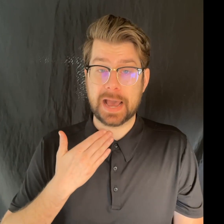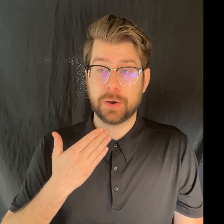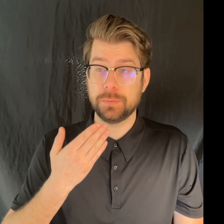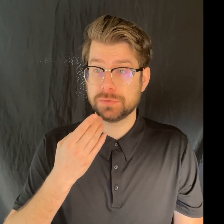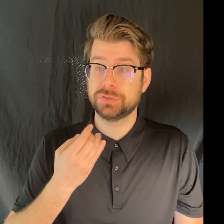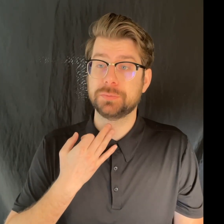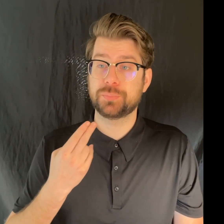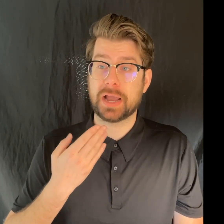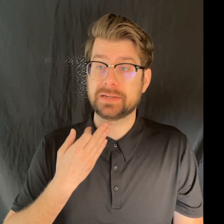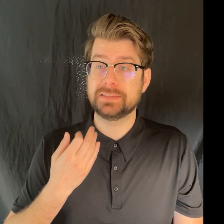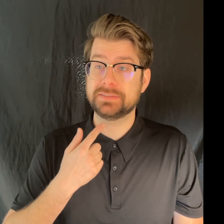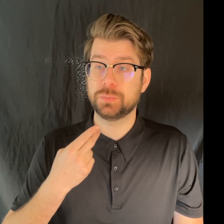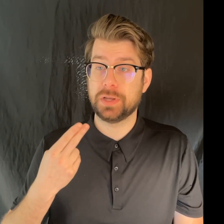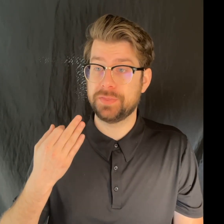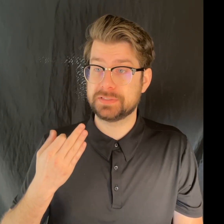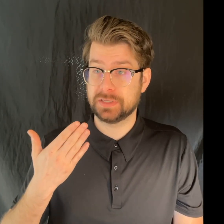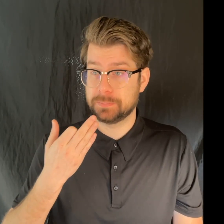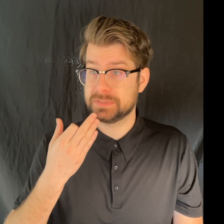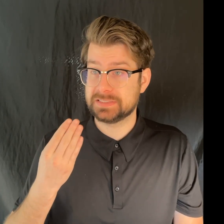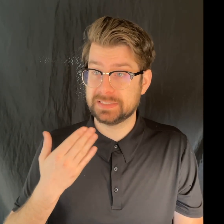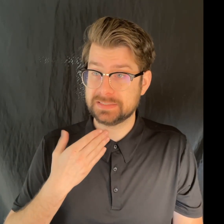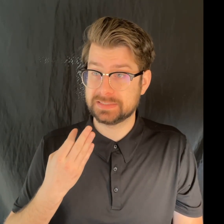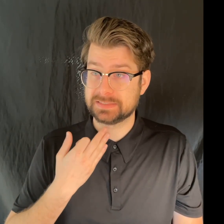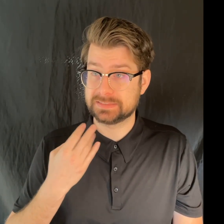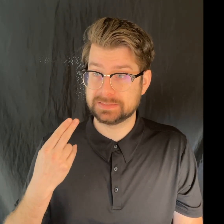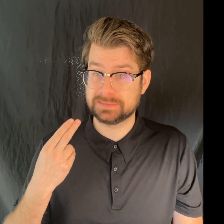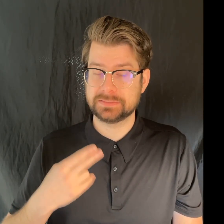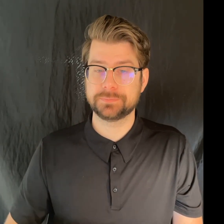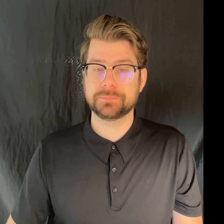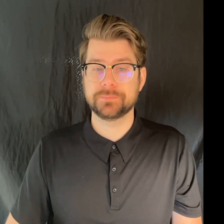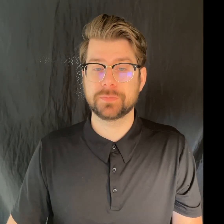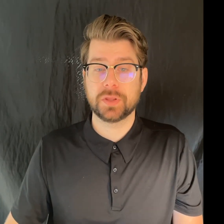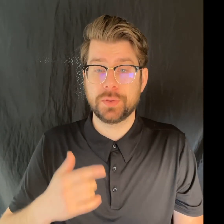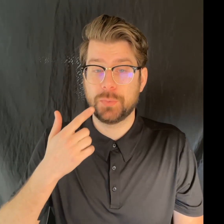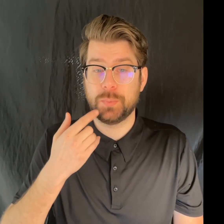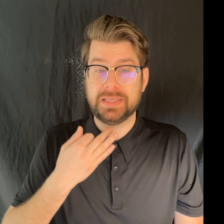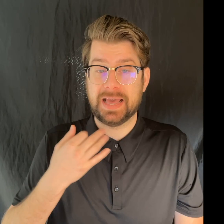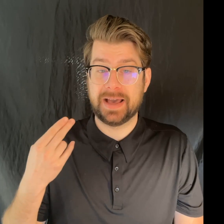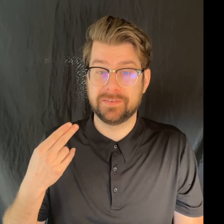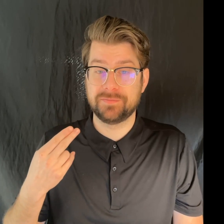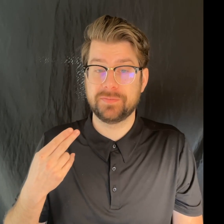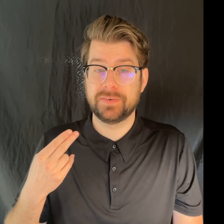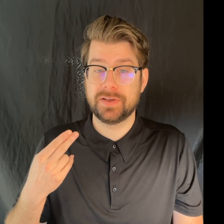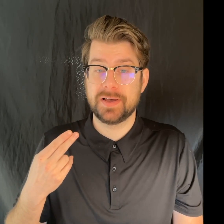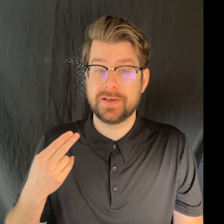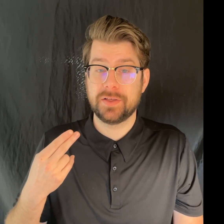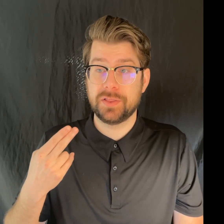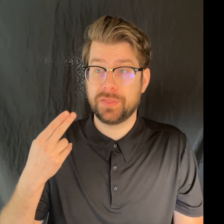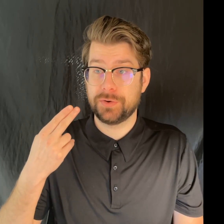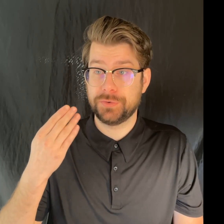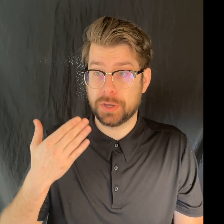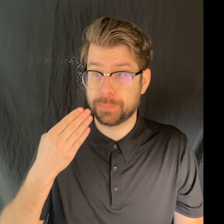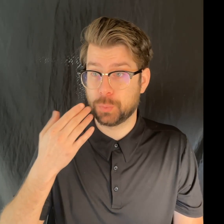Now to practice with some sentences. We have number